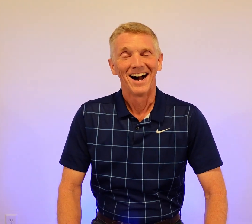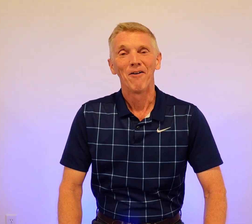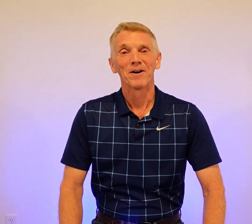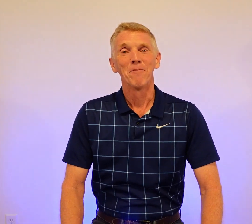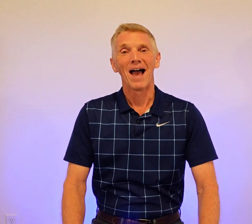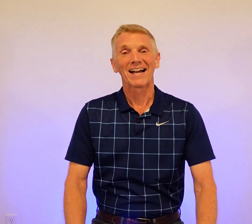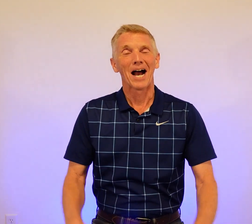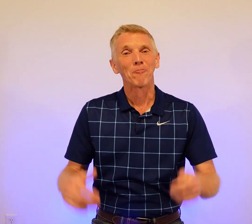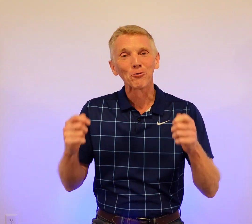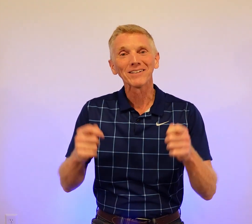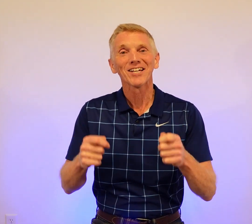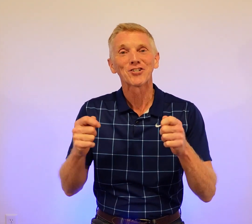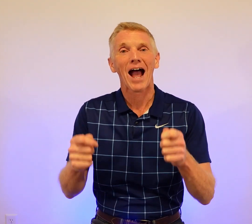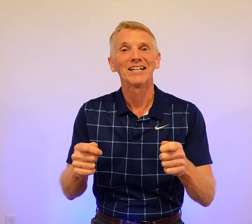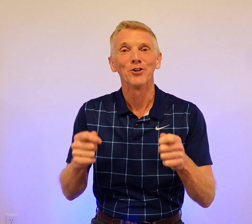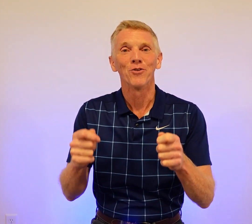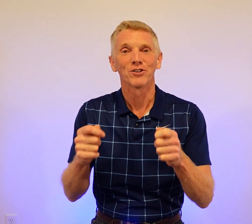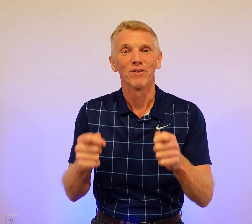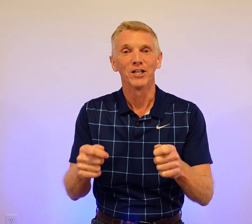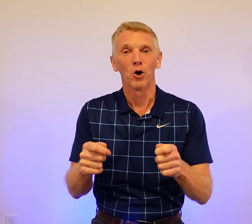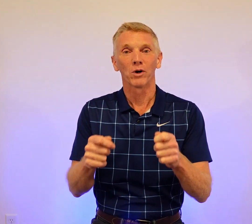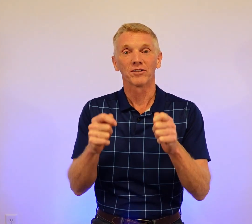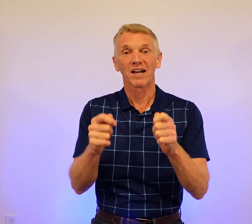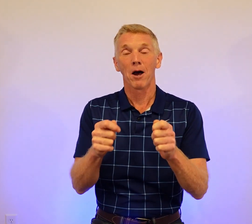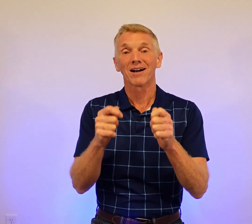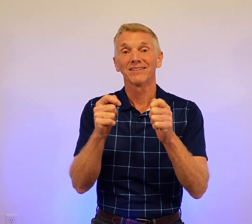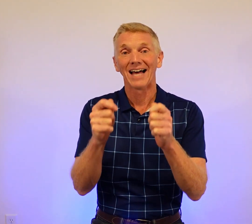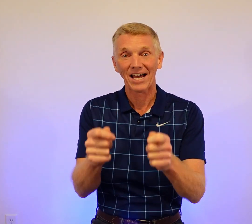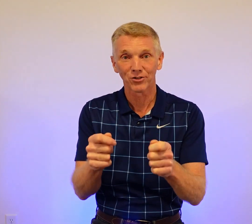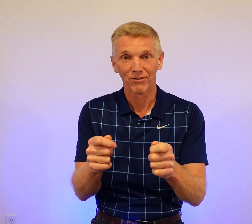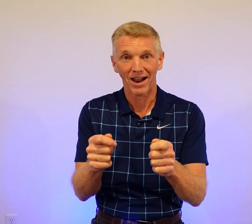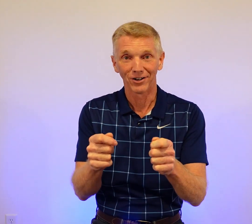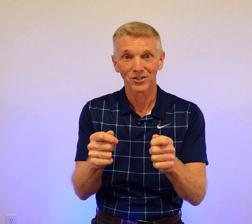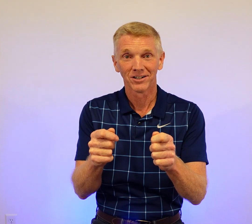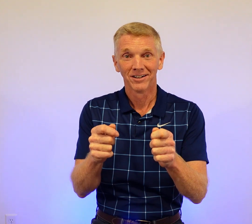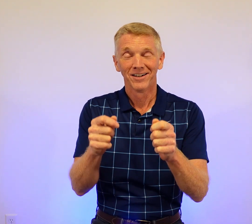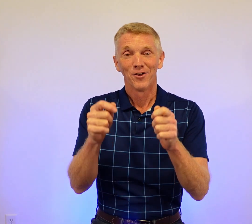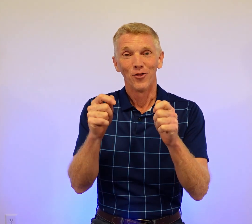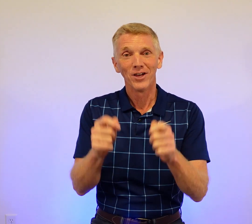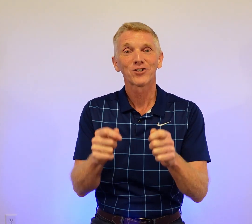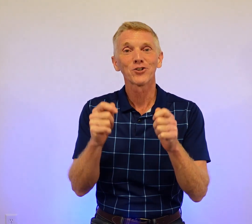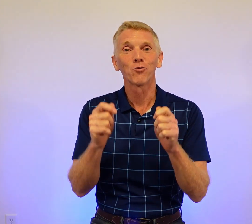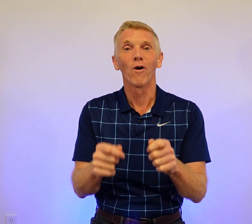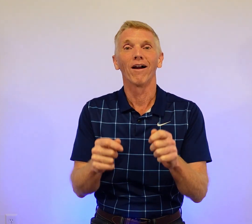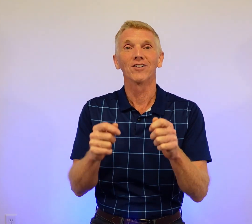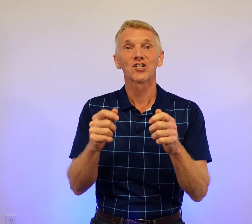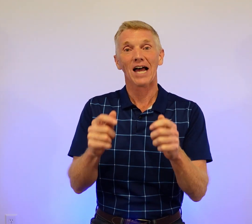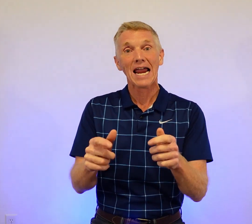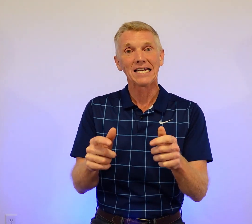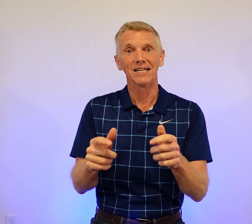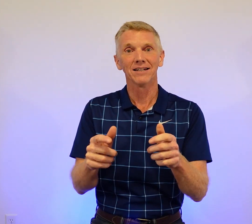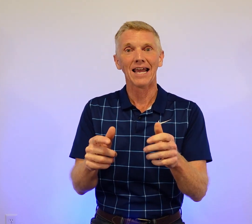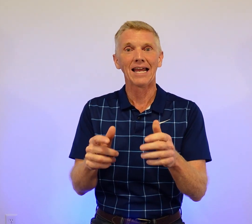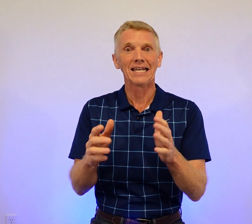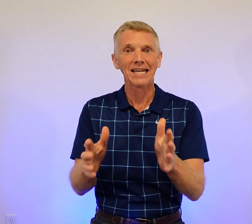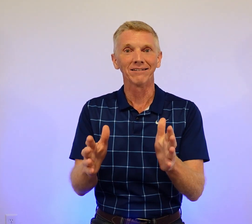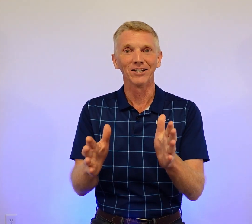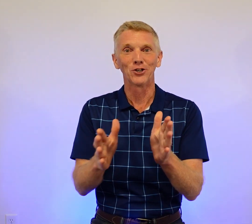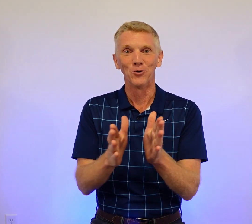Hi, welcome back. I'm really excited to do this video. We're going to talk about classifiers. This is where signing and English